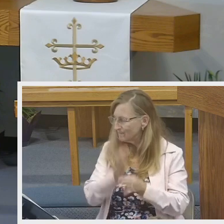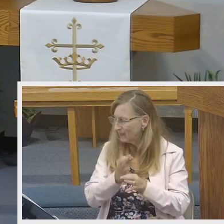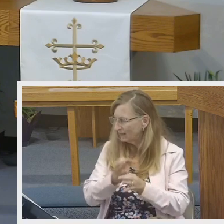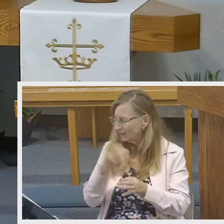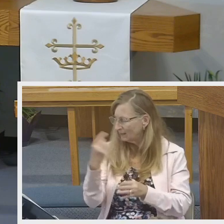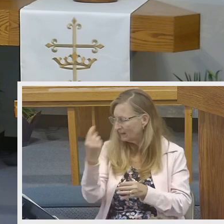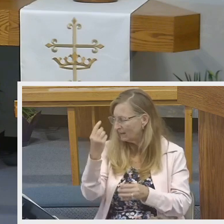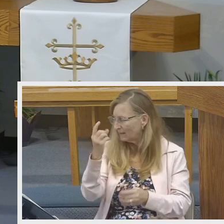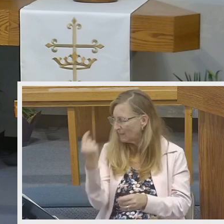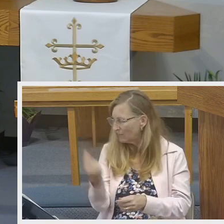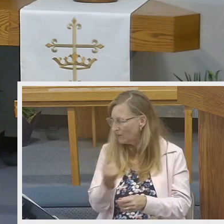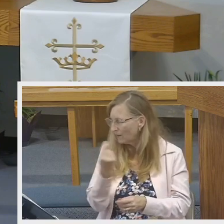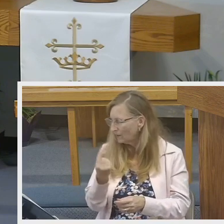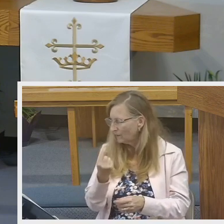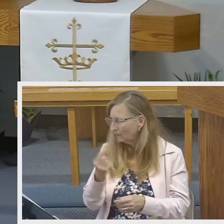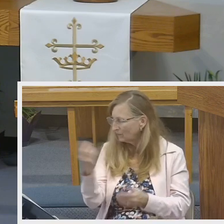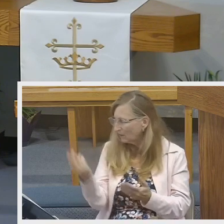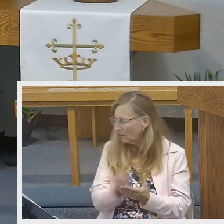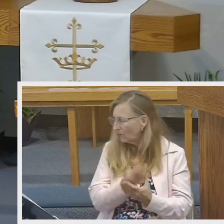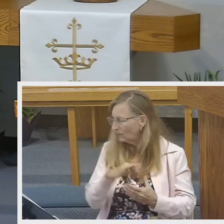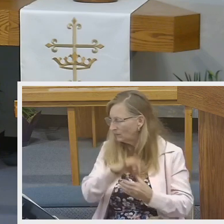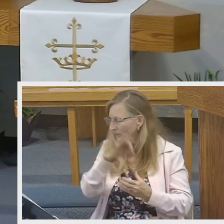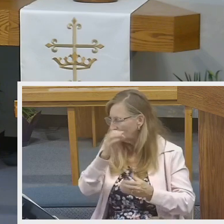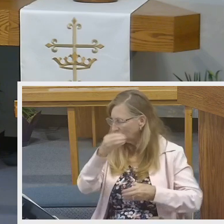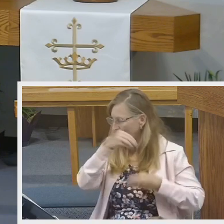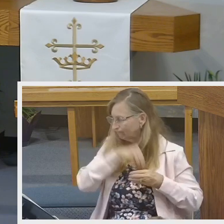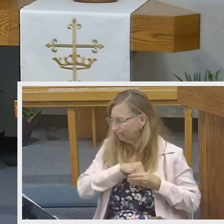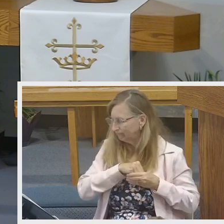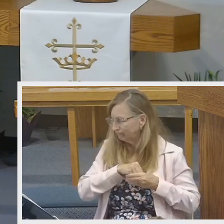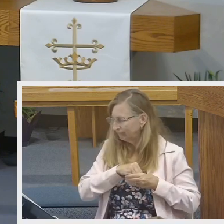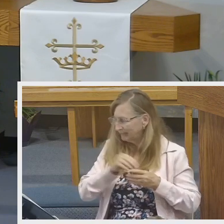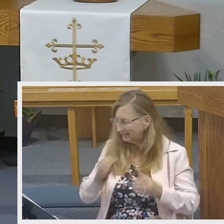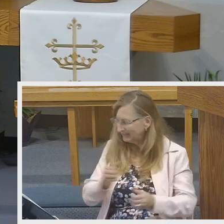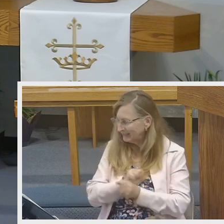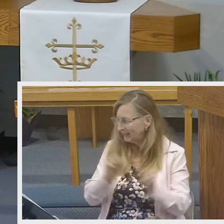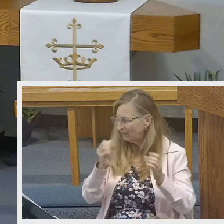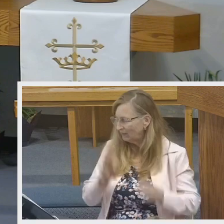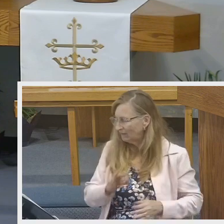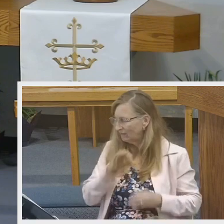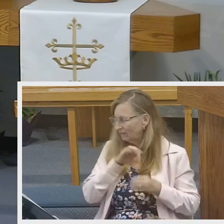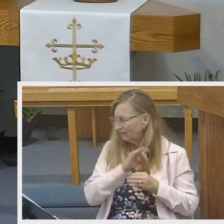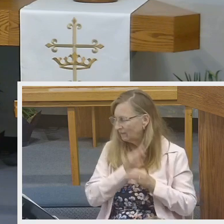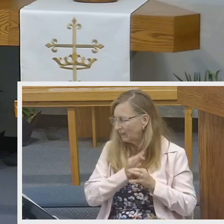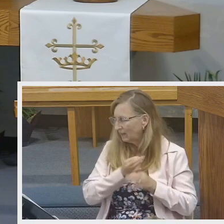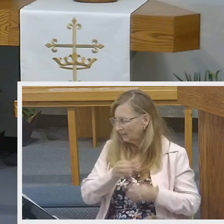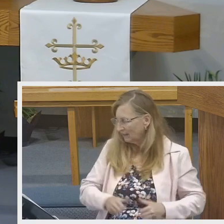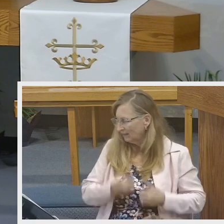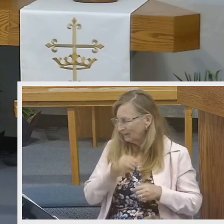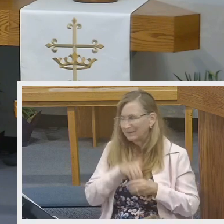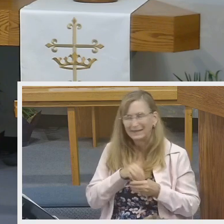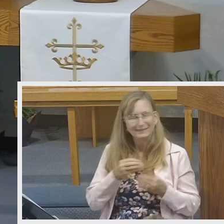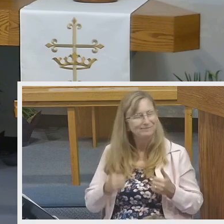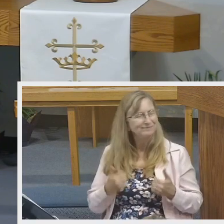us. This is the saving faith that lives in me. Amen.